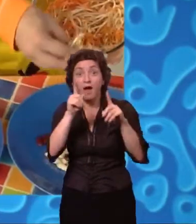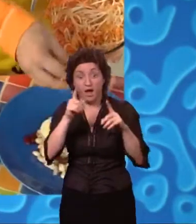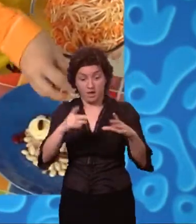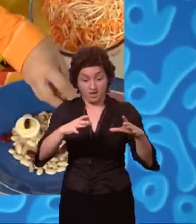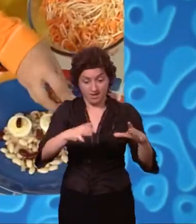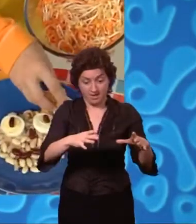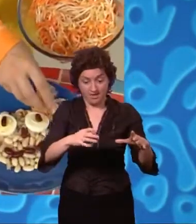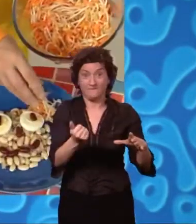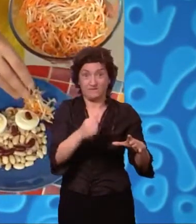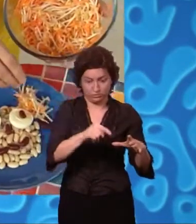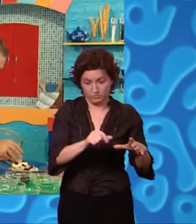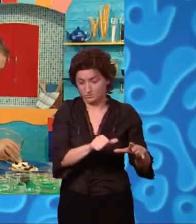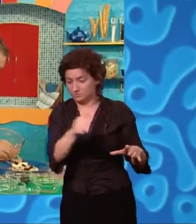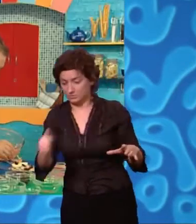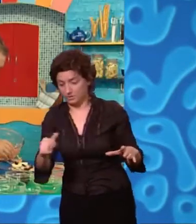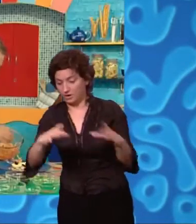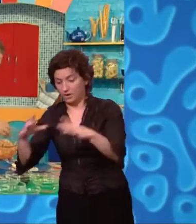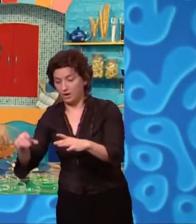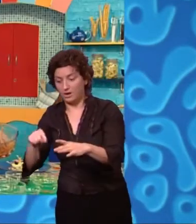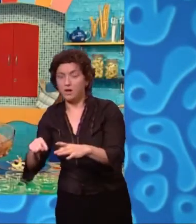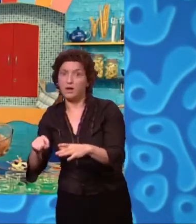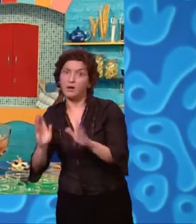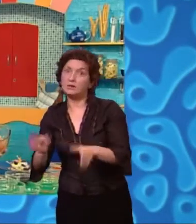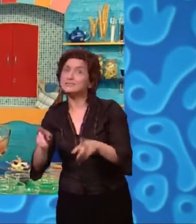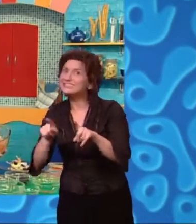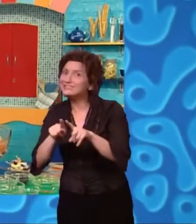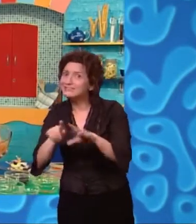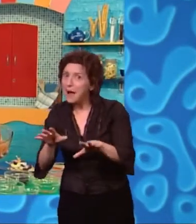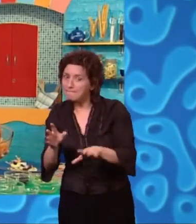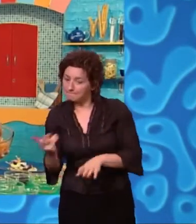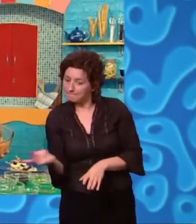And the other one. Now we have to try and make them